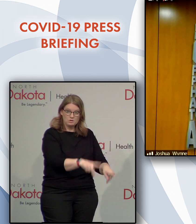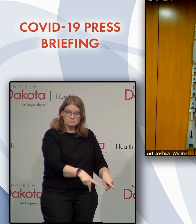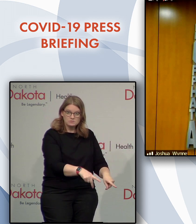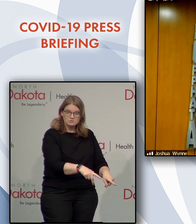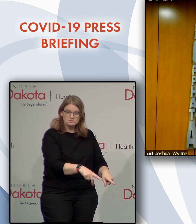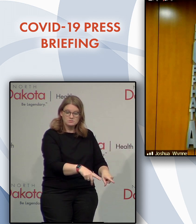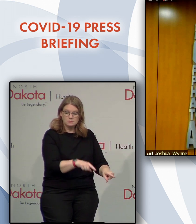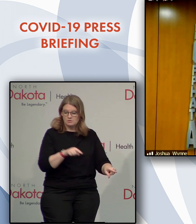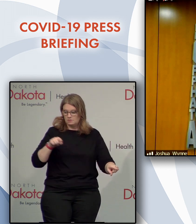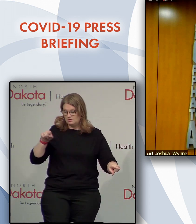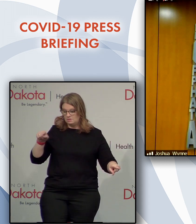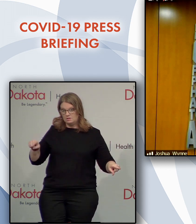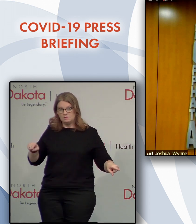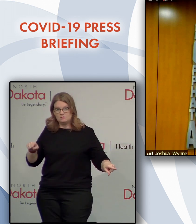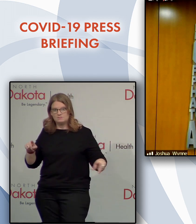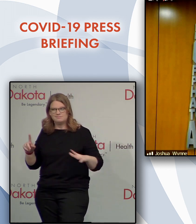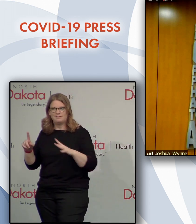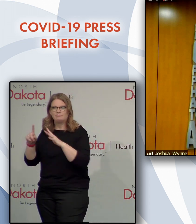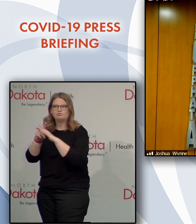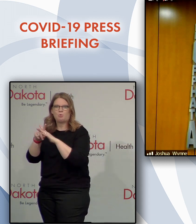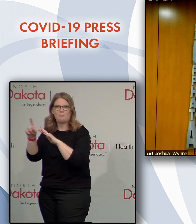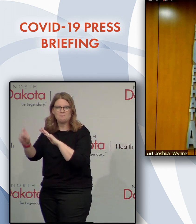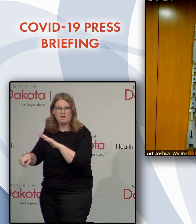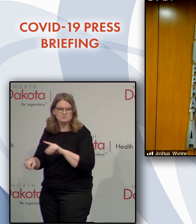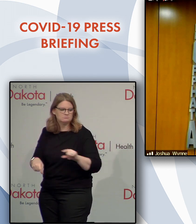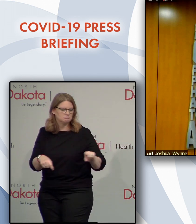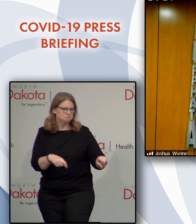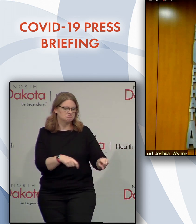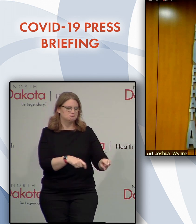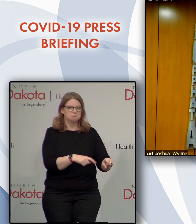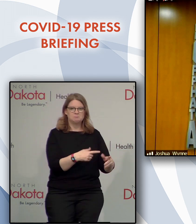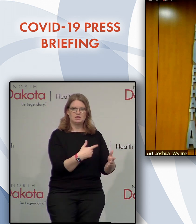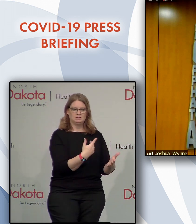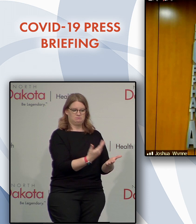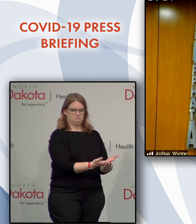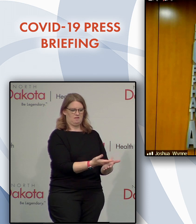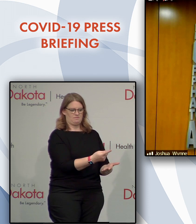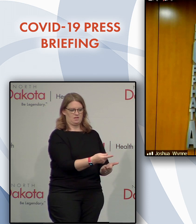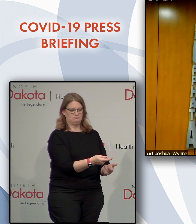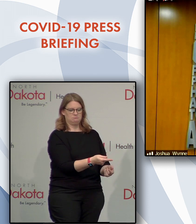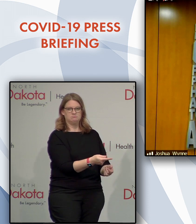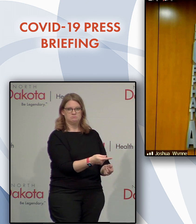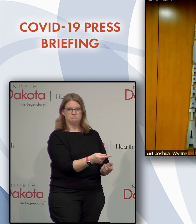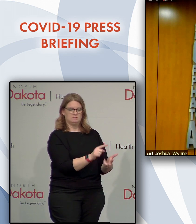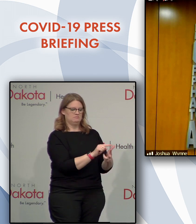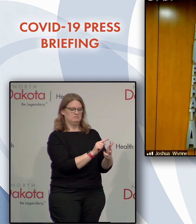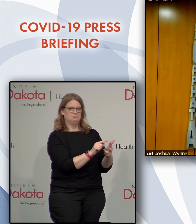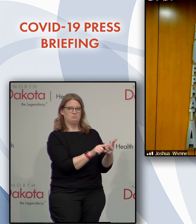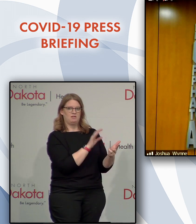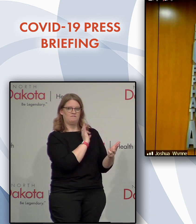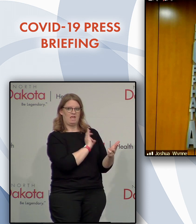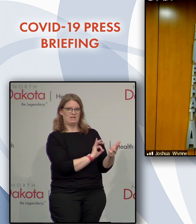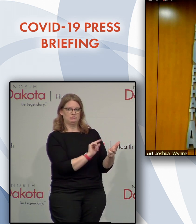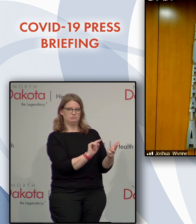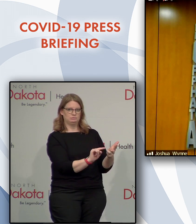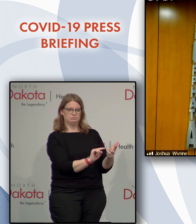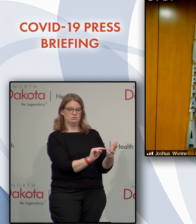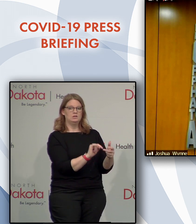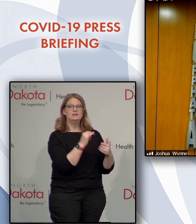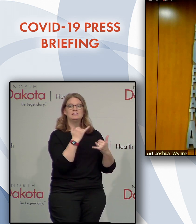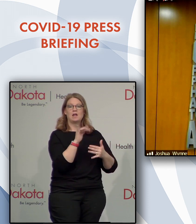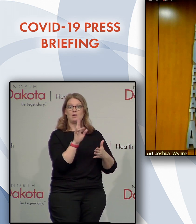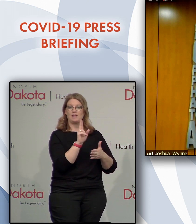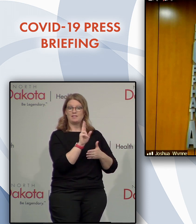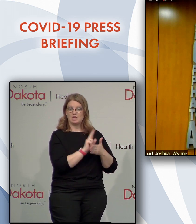the individual going to the test. So because of those 3 advantages, we plan at the University of